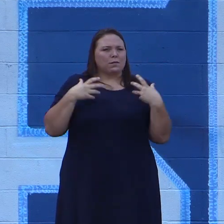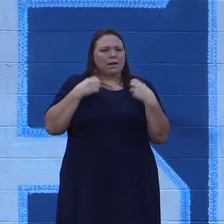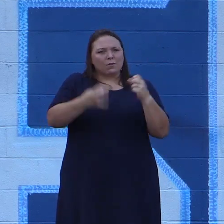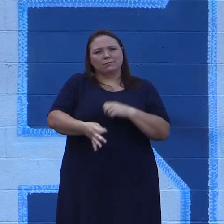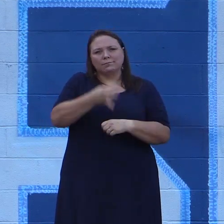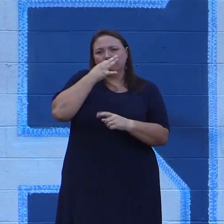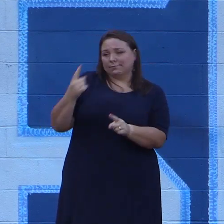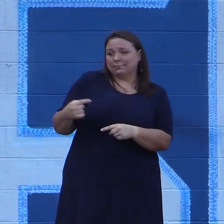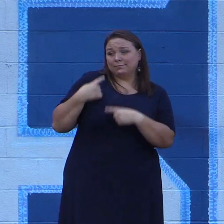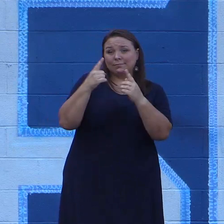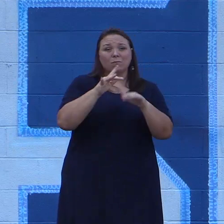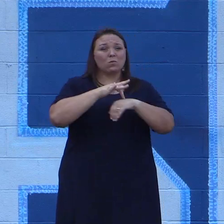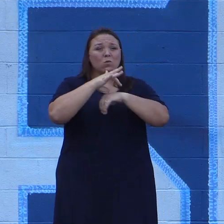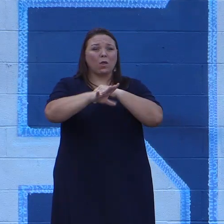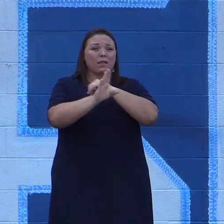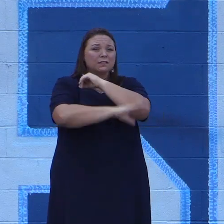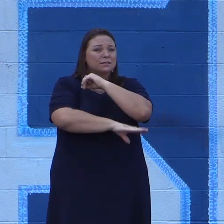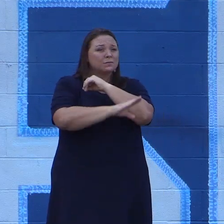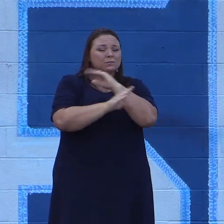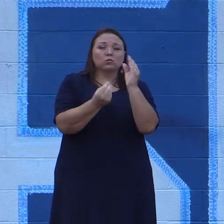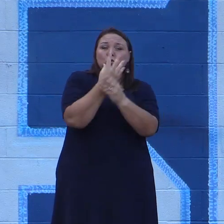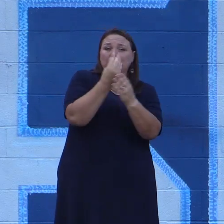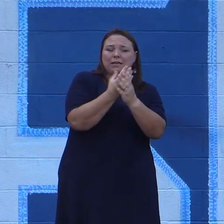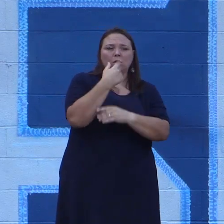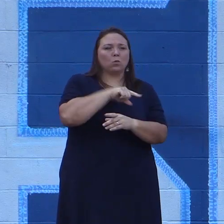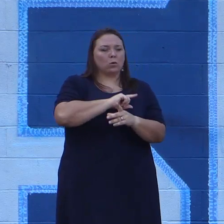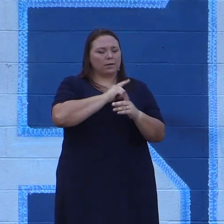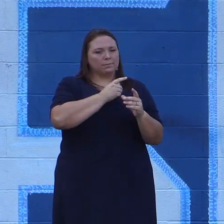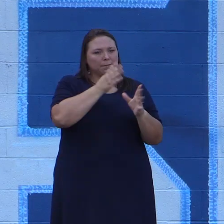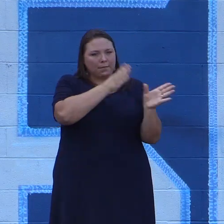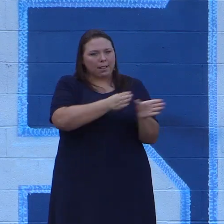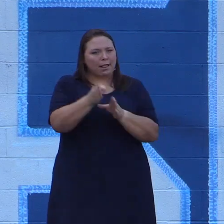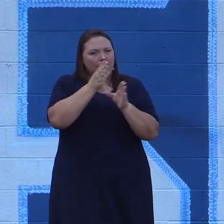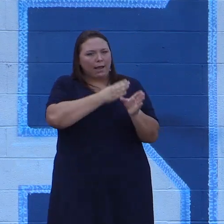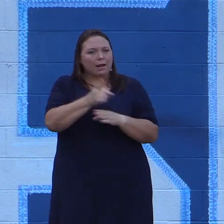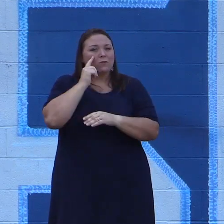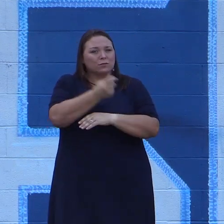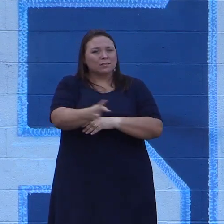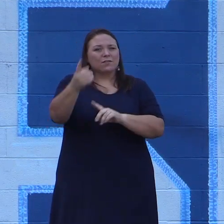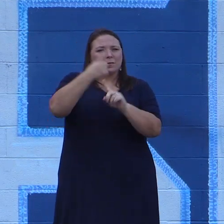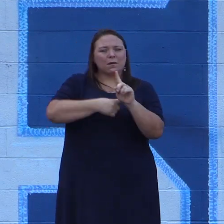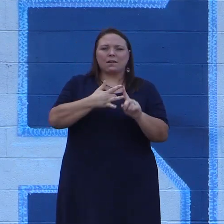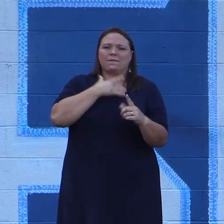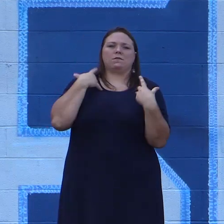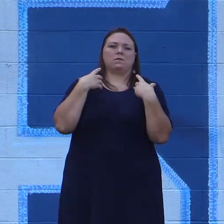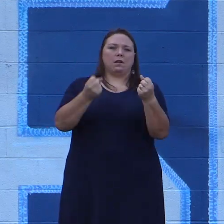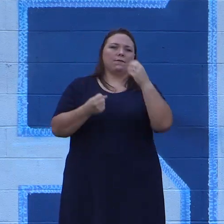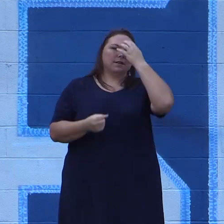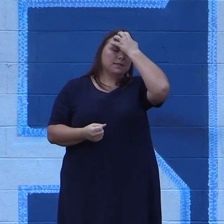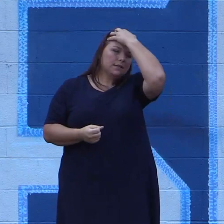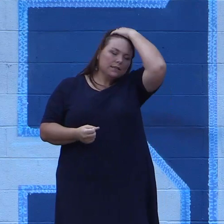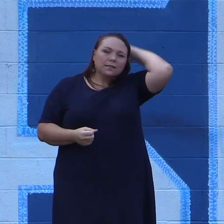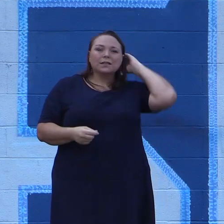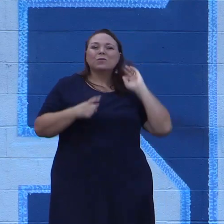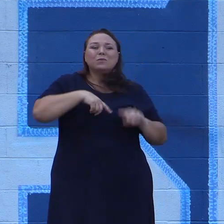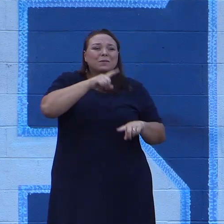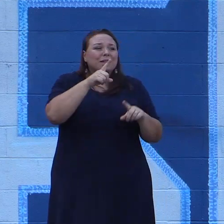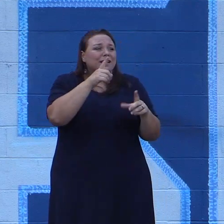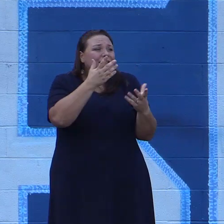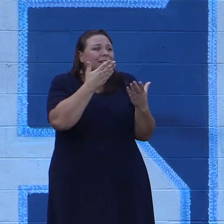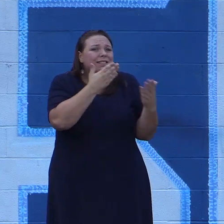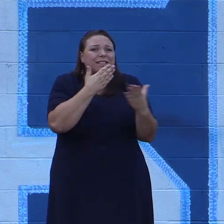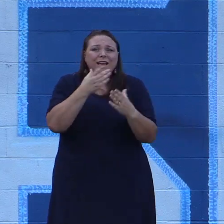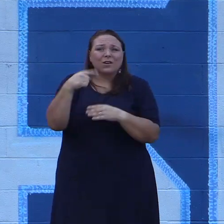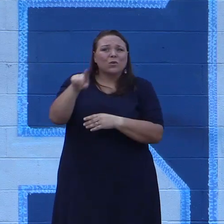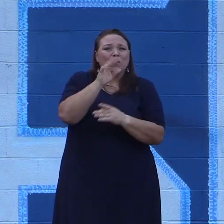spring. We've had months to prepare for this day and feel extremely confident in the Safe Stadium plan. We can't thank our fans